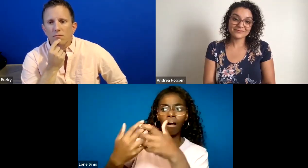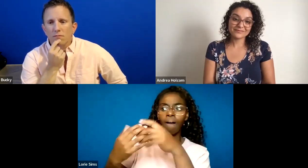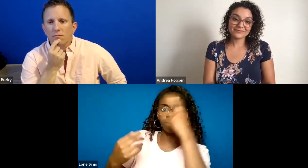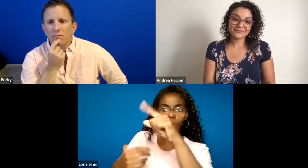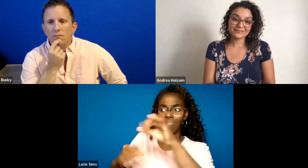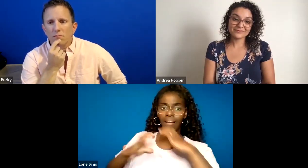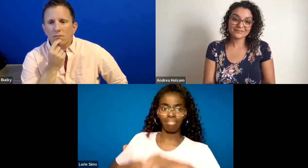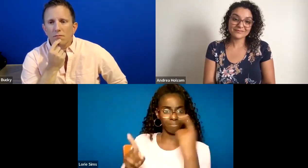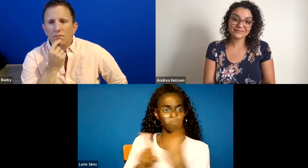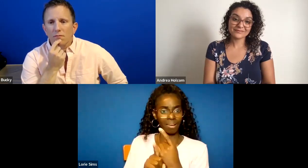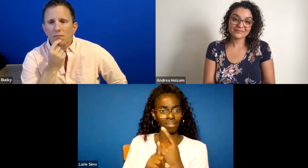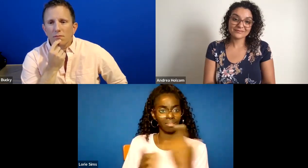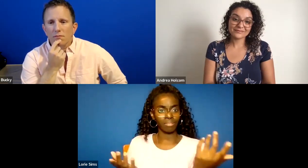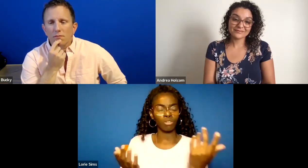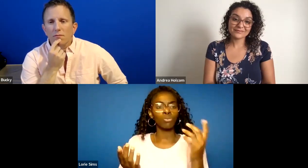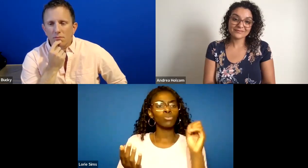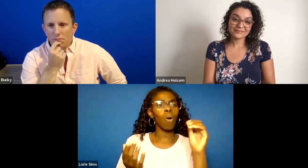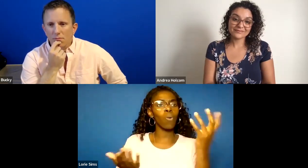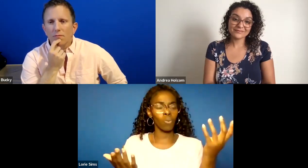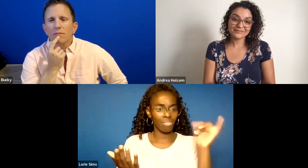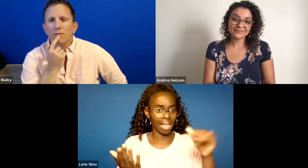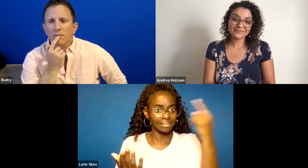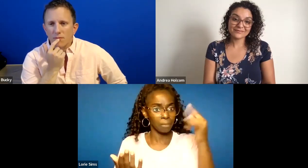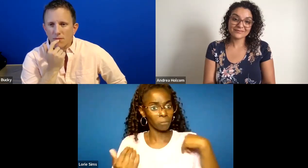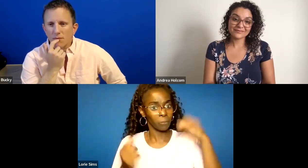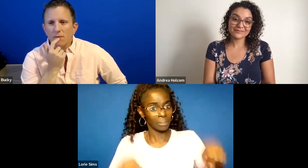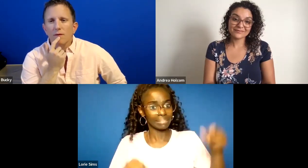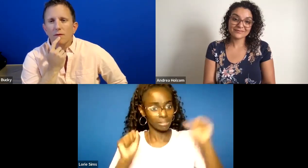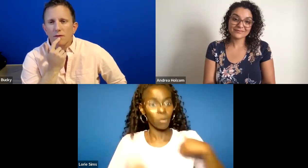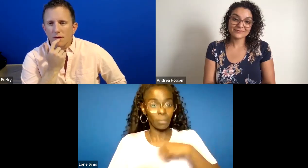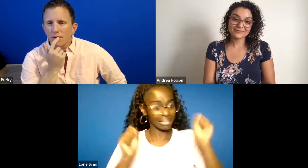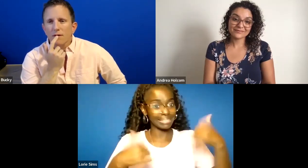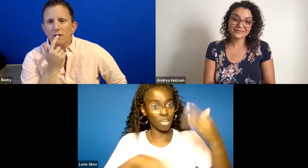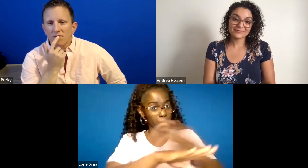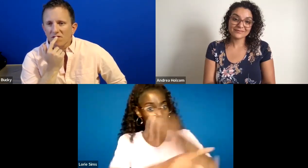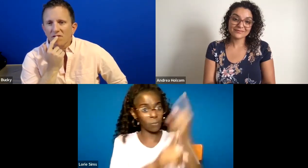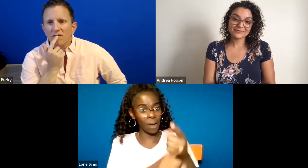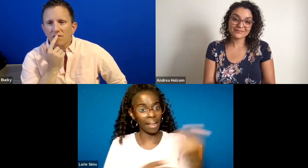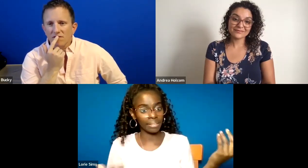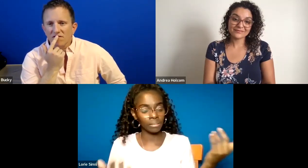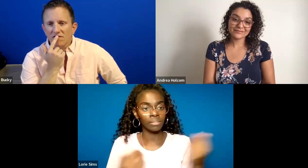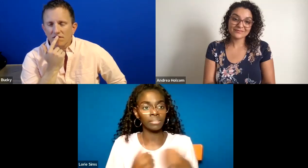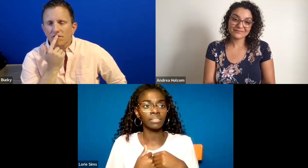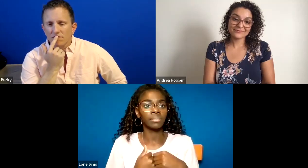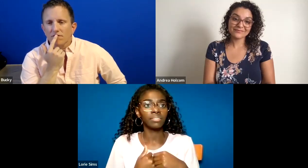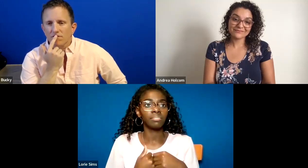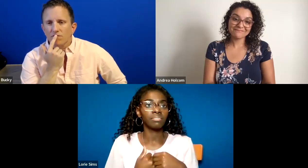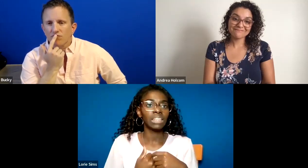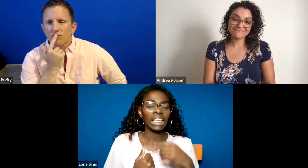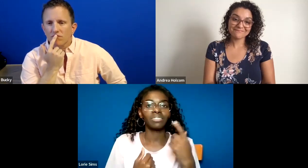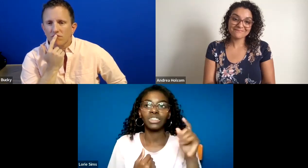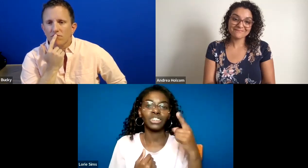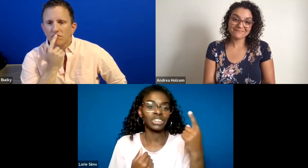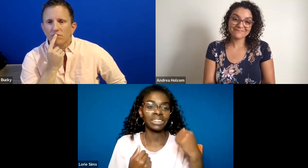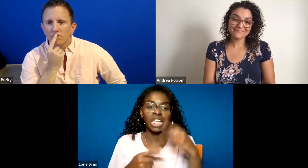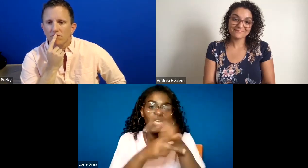all of the requests that are needed to accommodate a particular assignment, one out of many. So yes, we do have room for